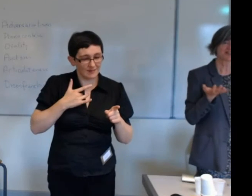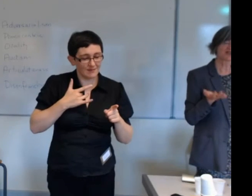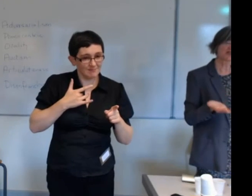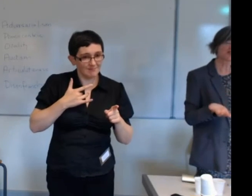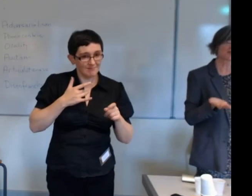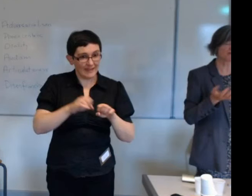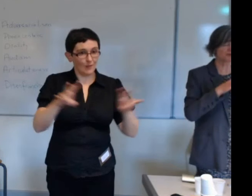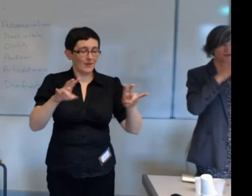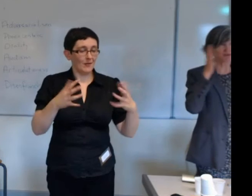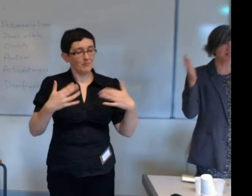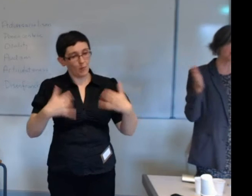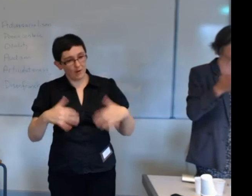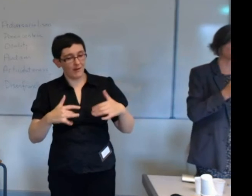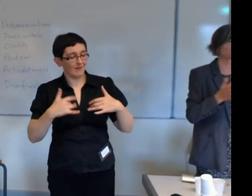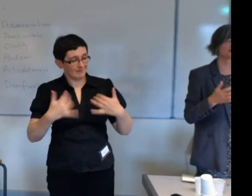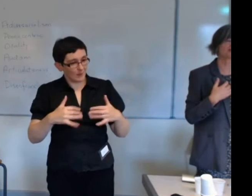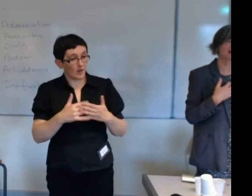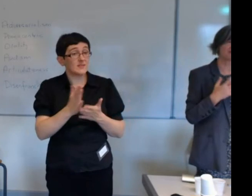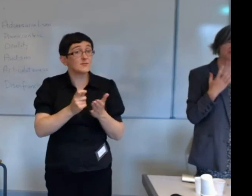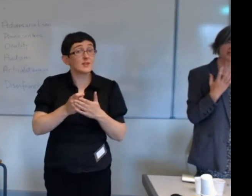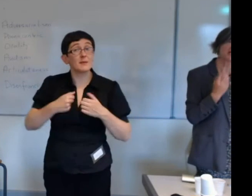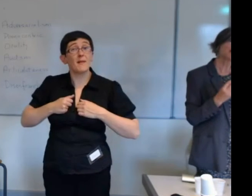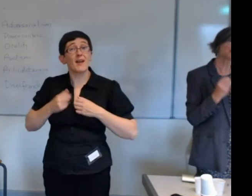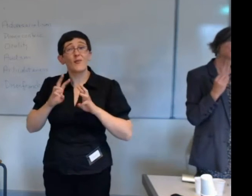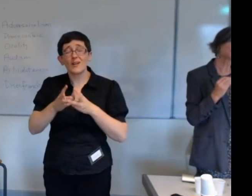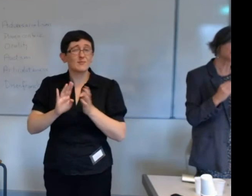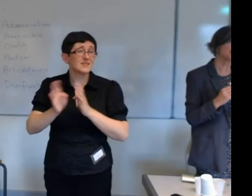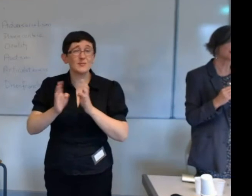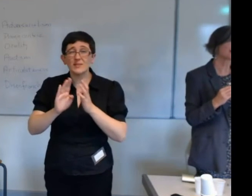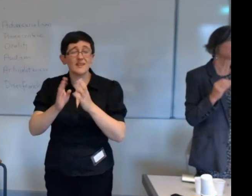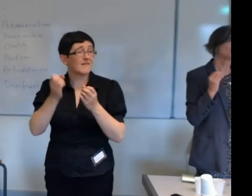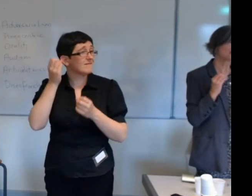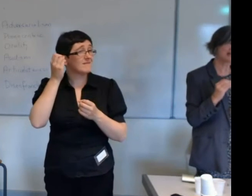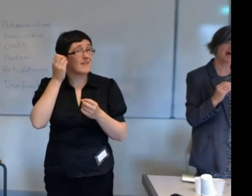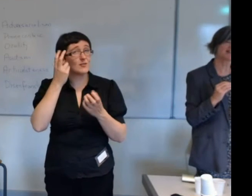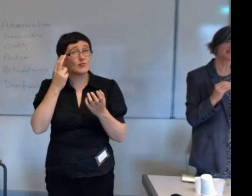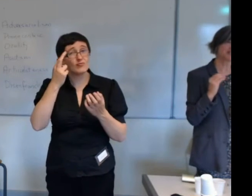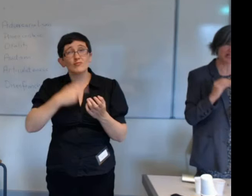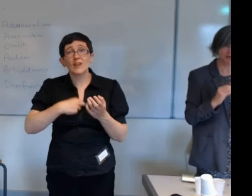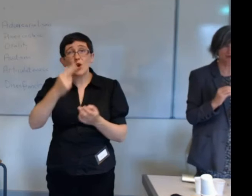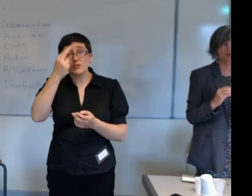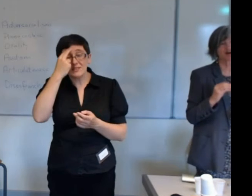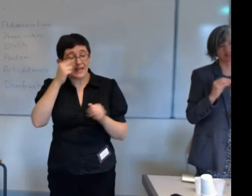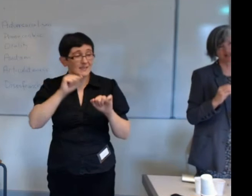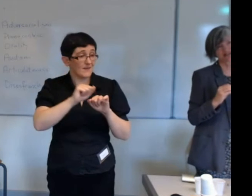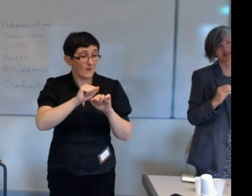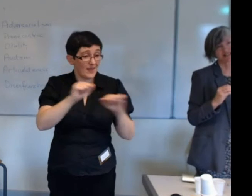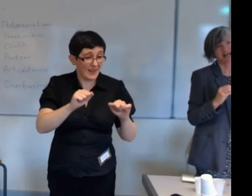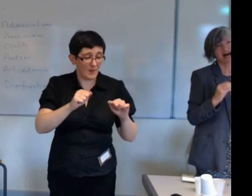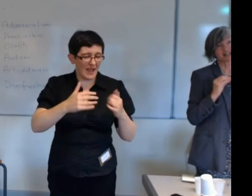it's sometimes if you're busy in the world that I am, you don't really understand the depth of that. And on